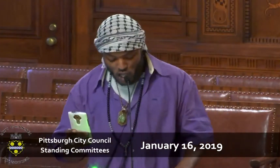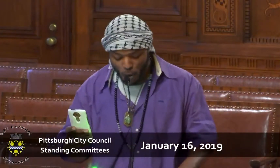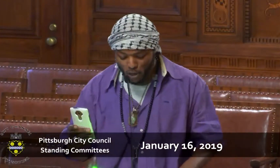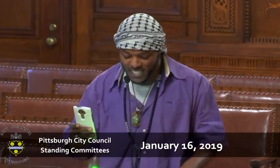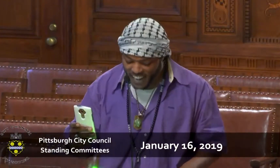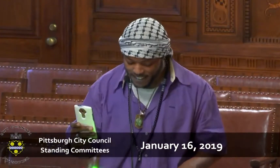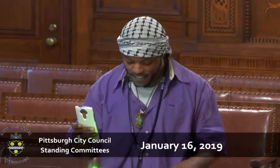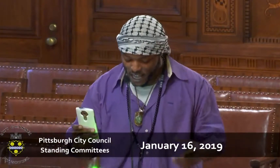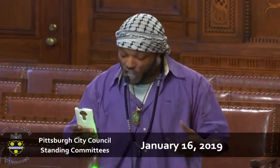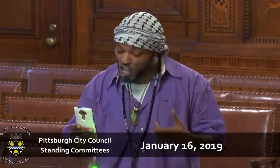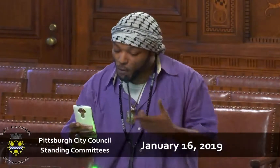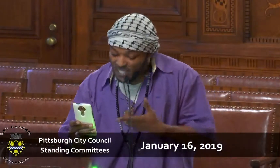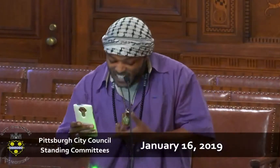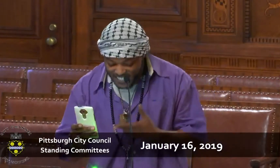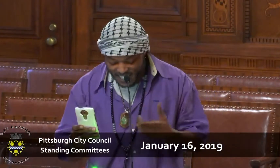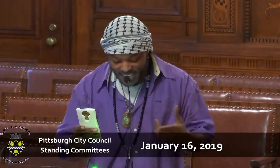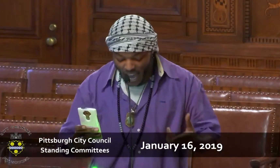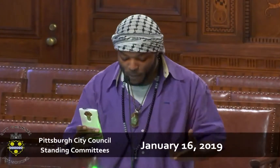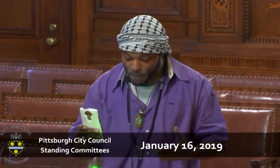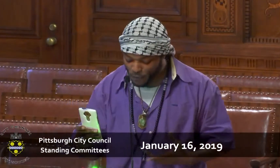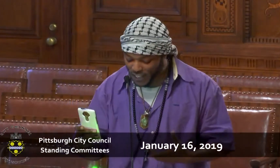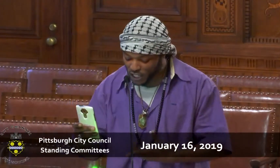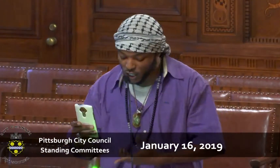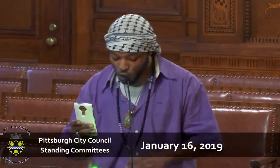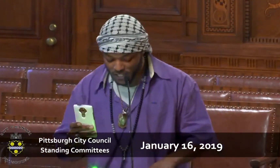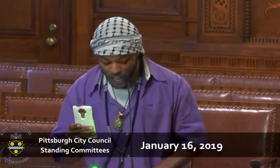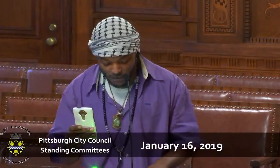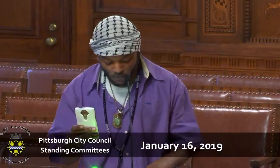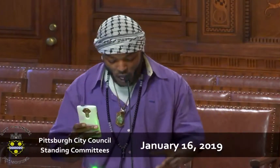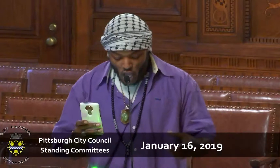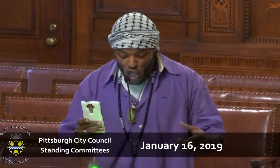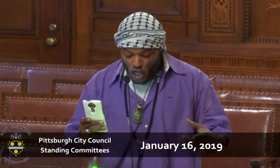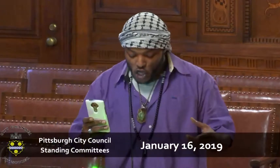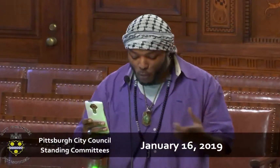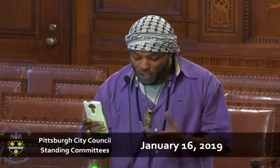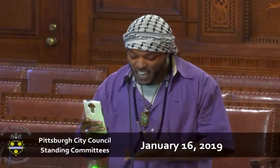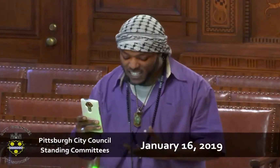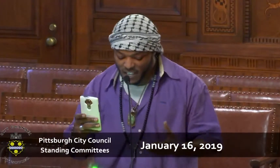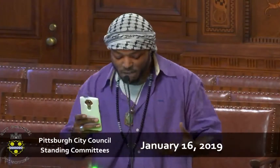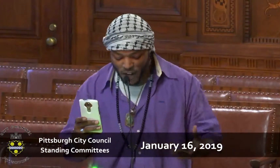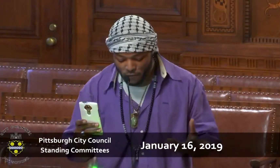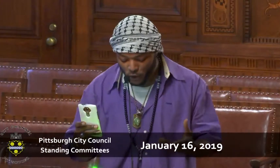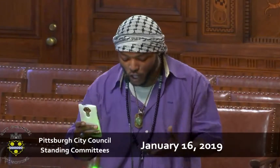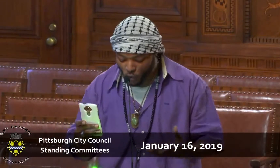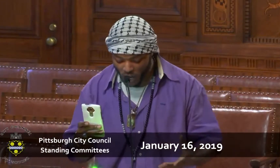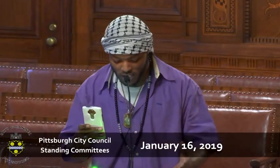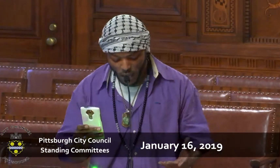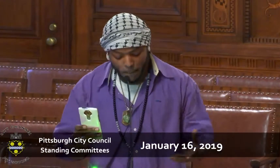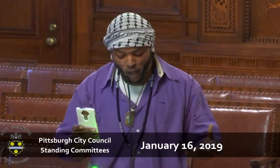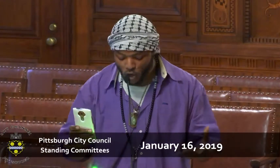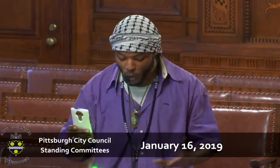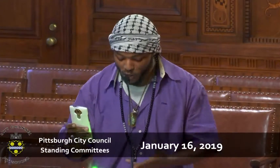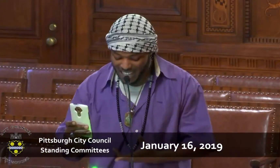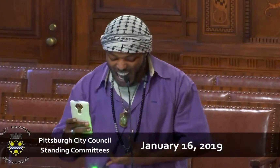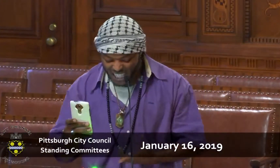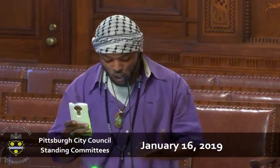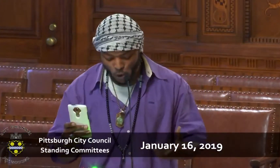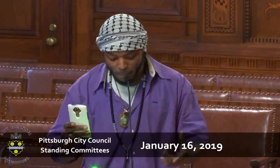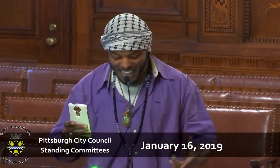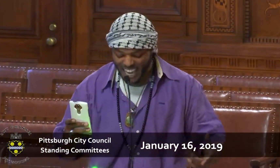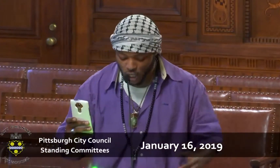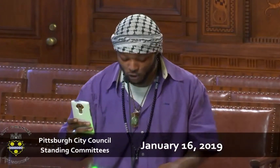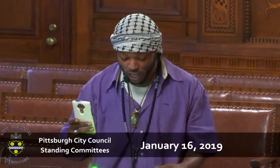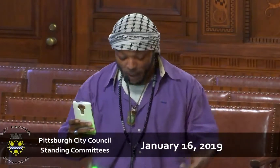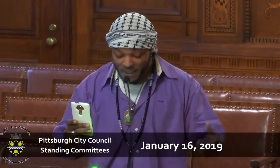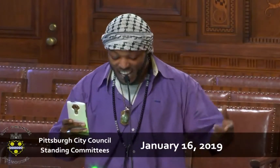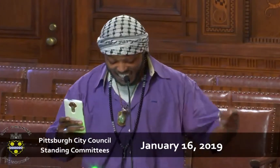sleep, no more sun, no more sons to say happy birthday to the little son. No more tons of fun for little ones blown away on the Gaza Strip